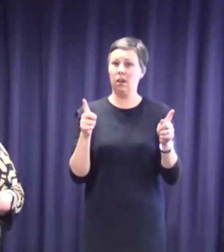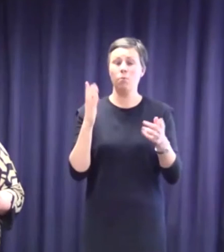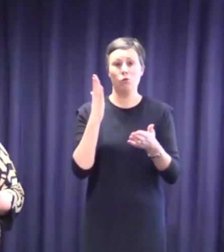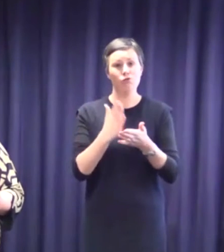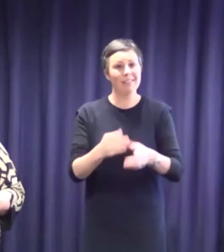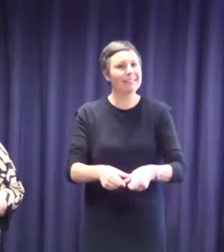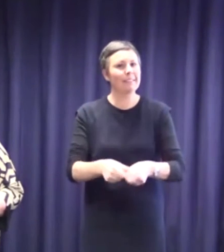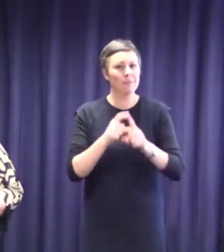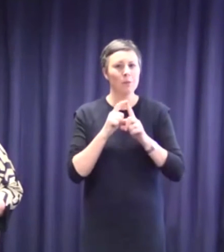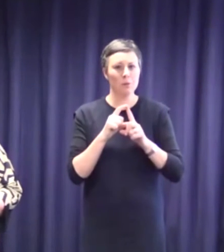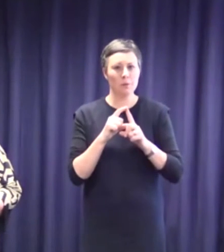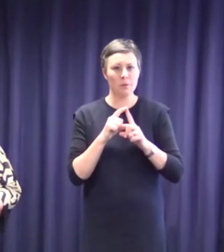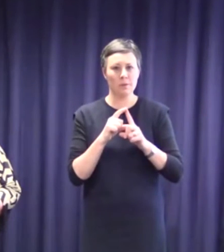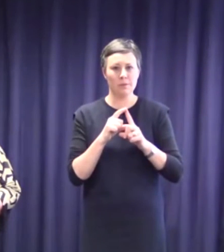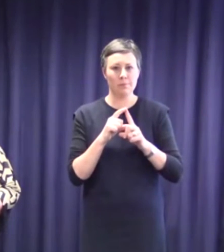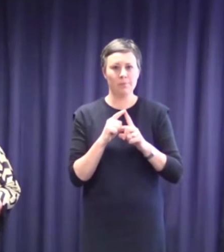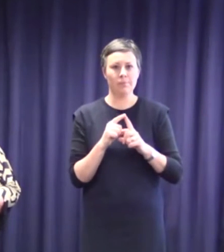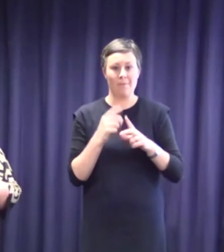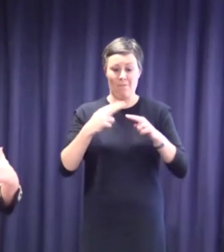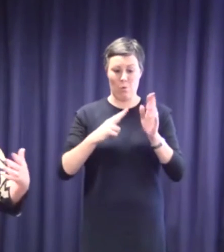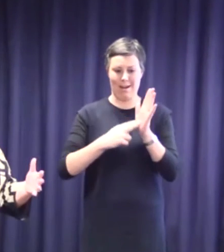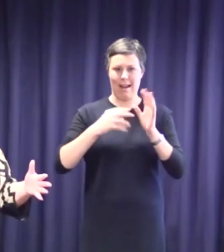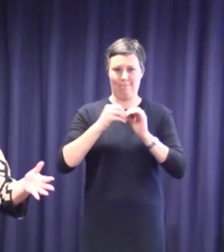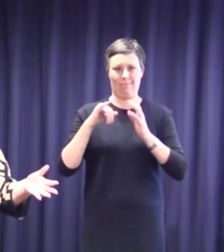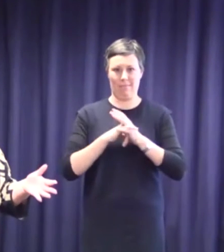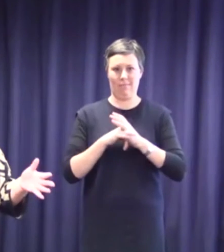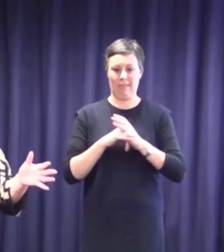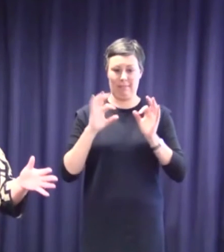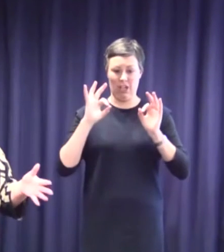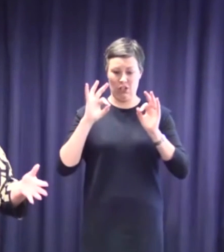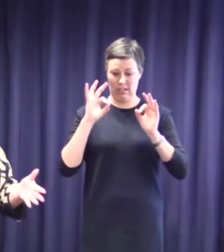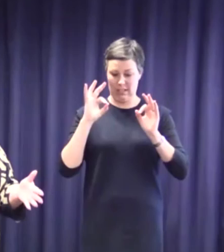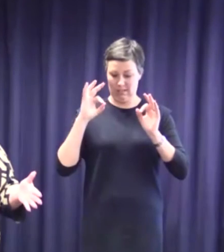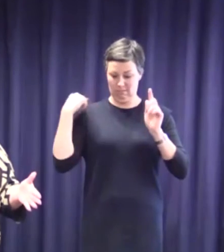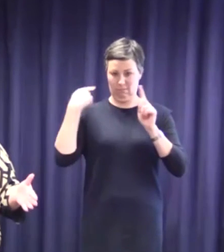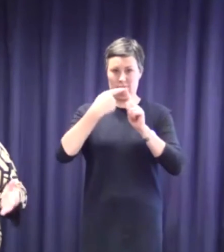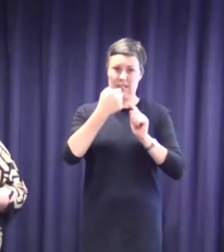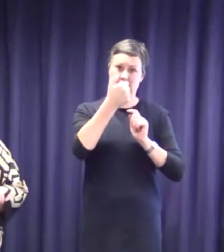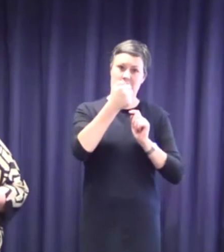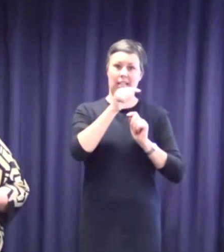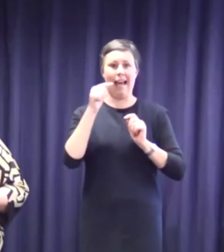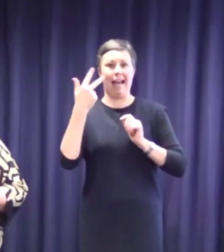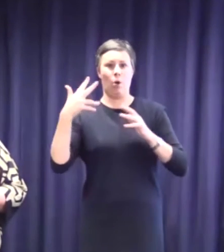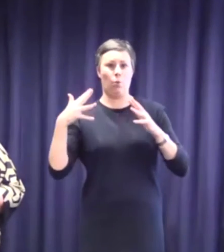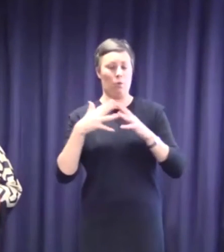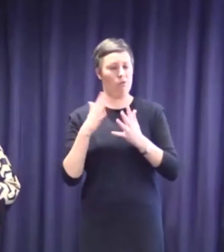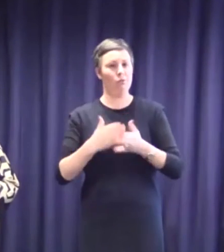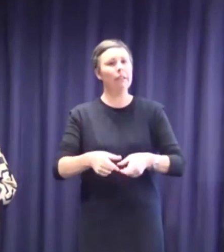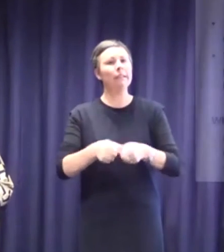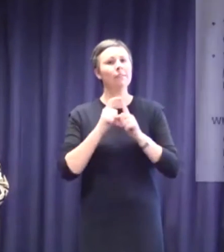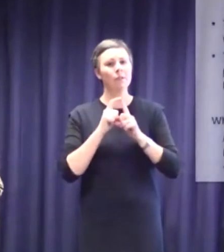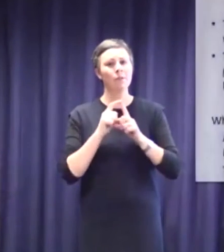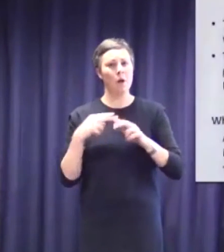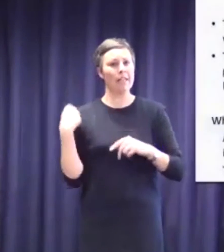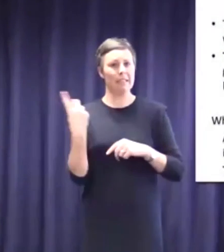intensely difficult for NABS, in particularly the last 6 to 8 weeks, where there has